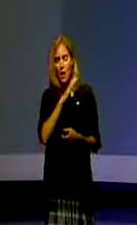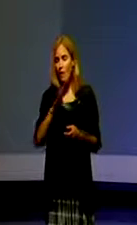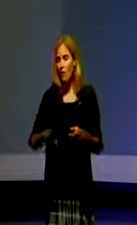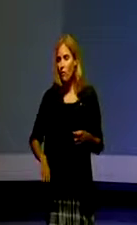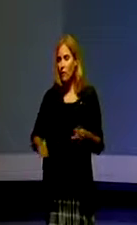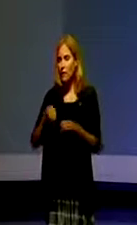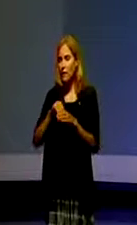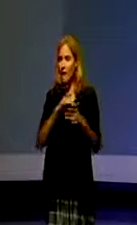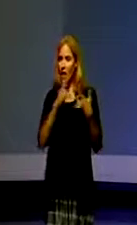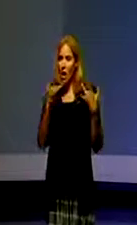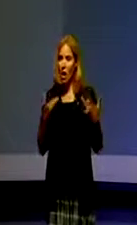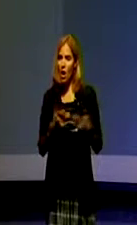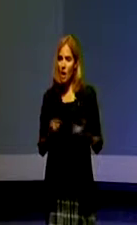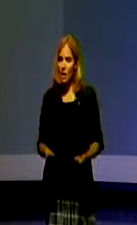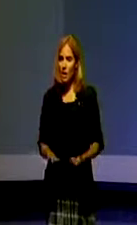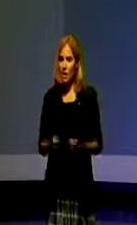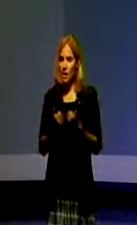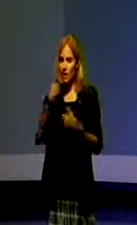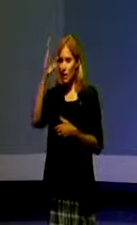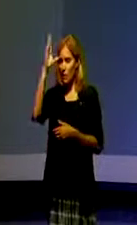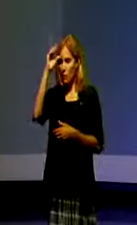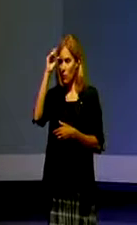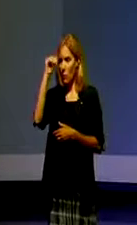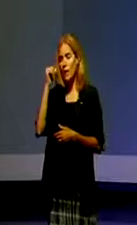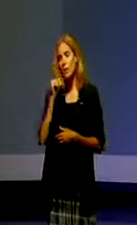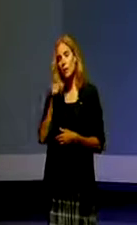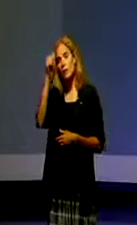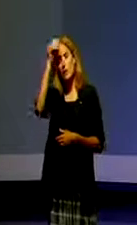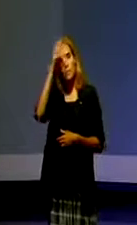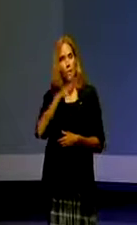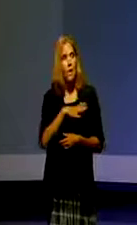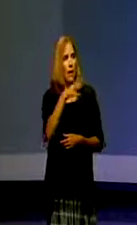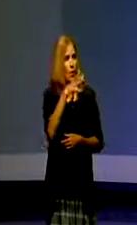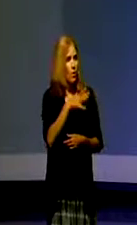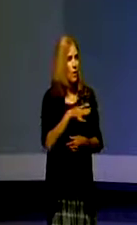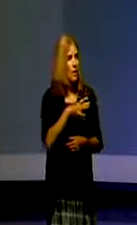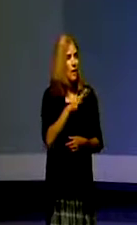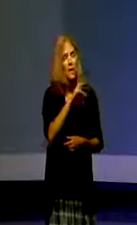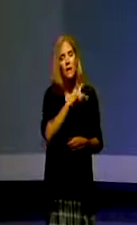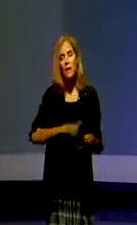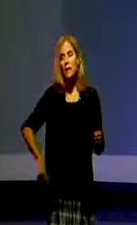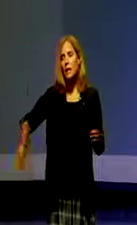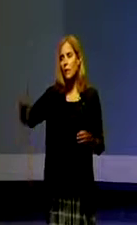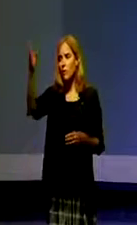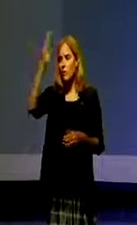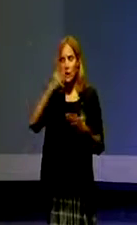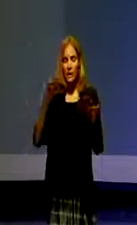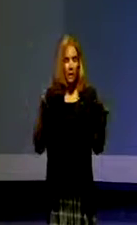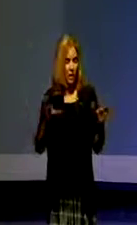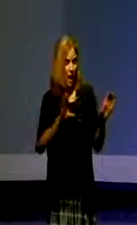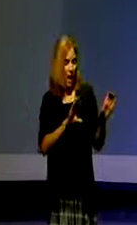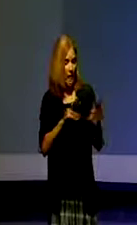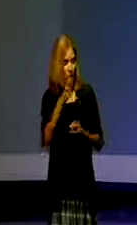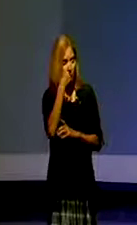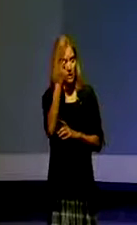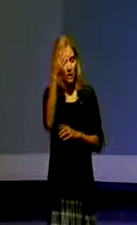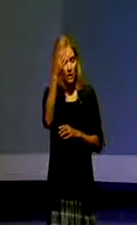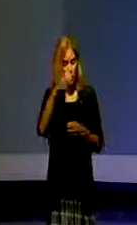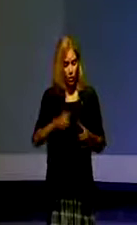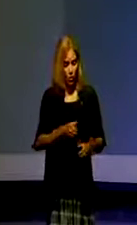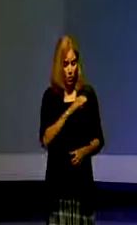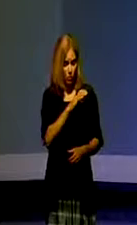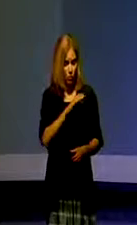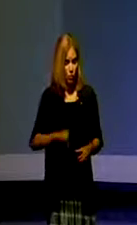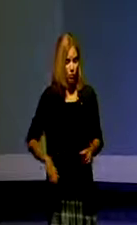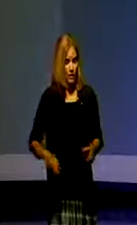in the hearts and lives of boys and girls and men and women. The kingdom of God is here and active because Christ dwells in